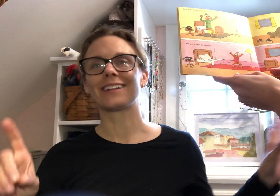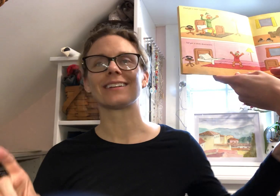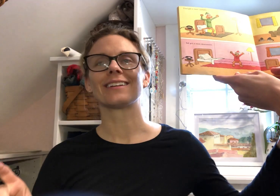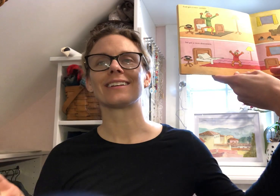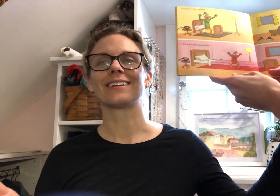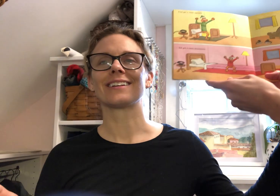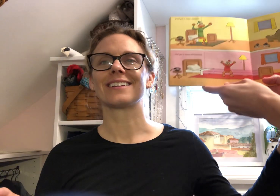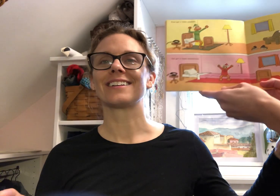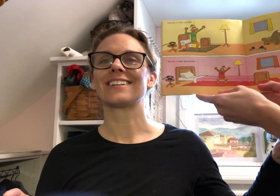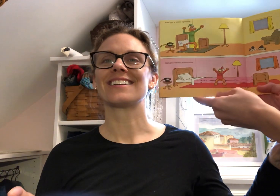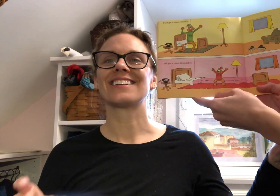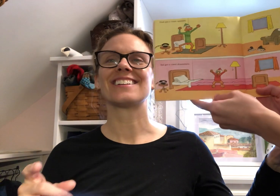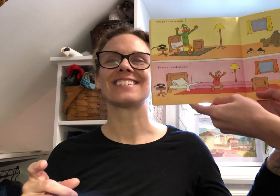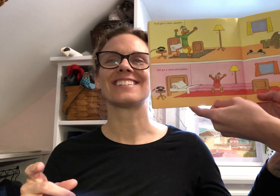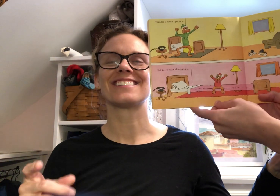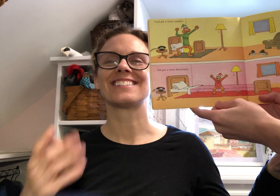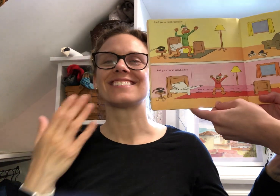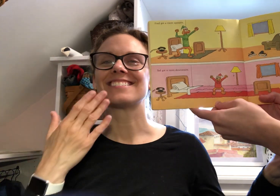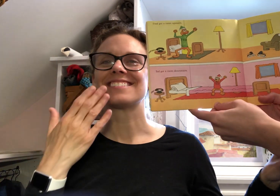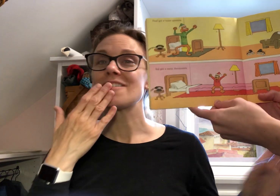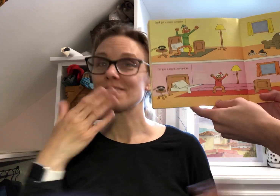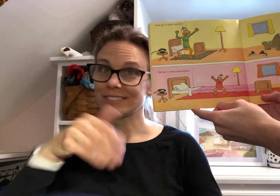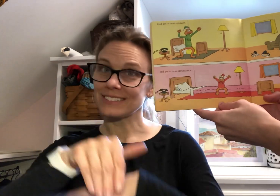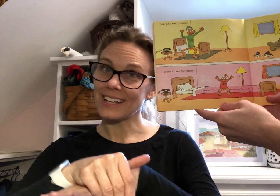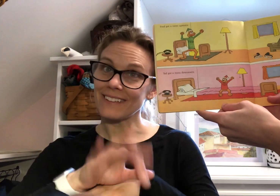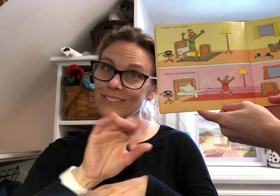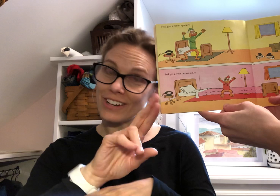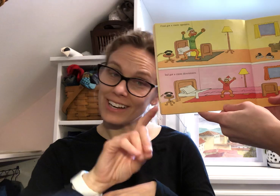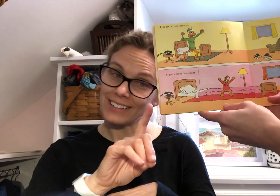"Look," said Fred, "a small hotel."